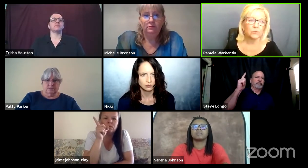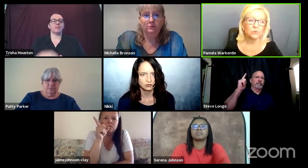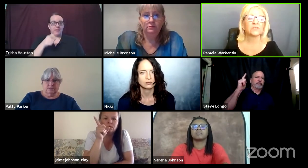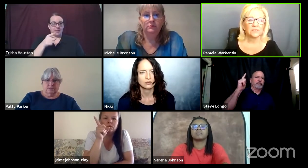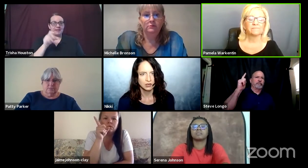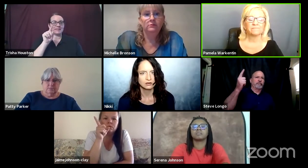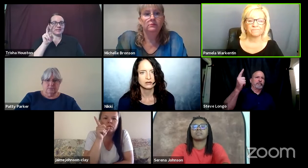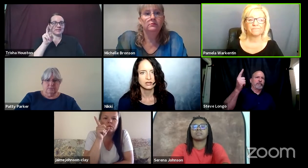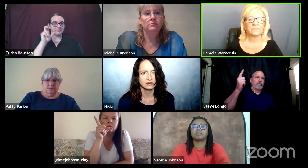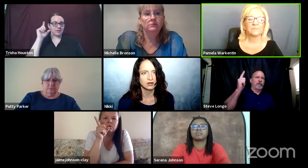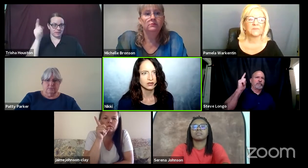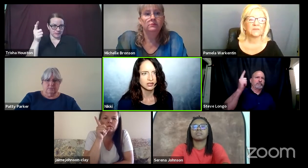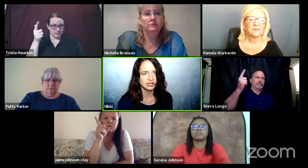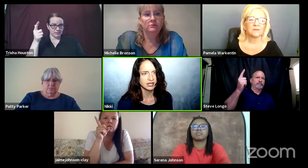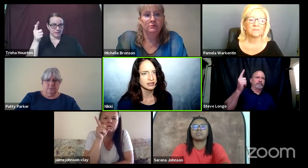follows. Steve Longo says I second.